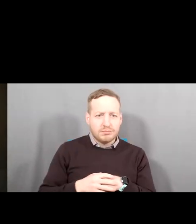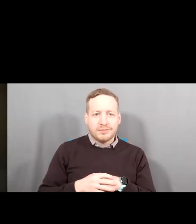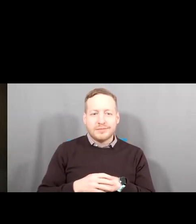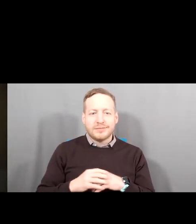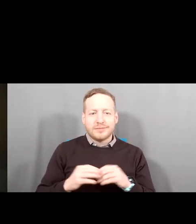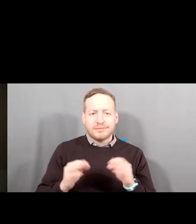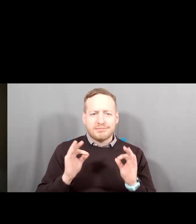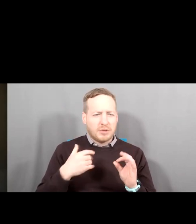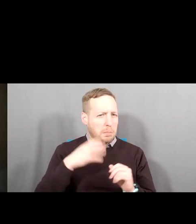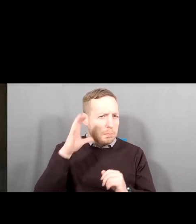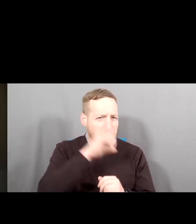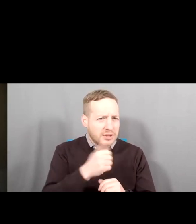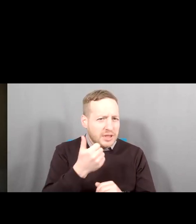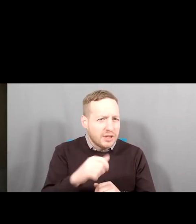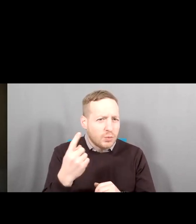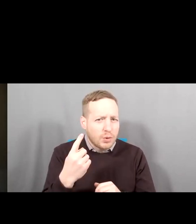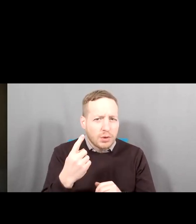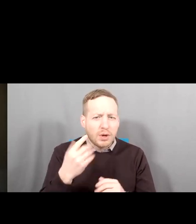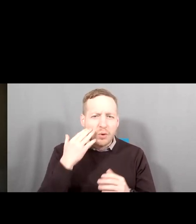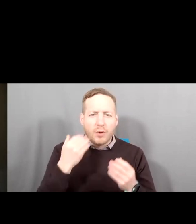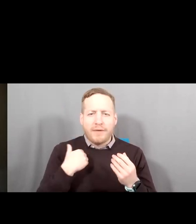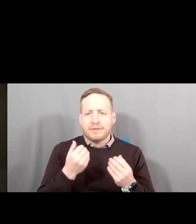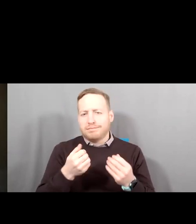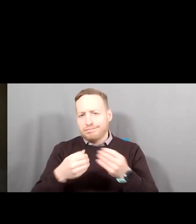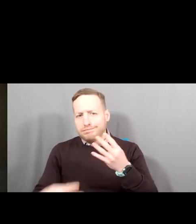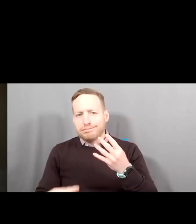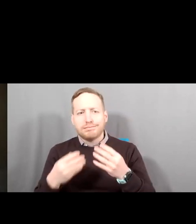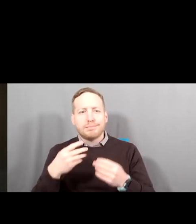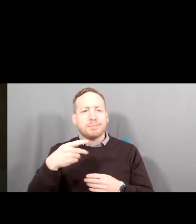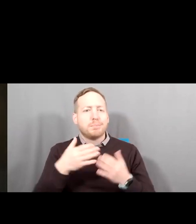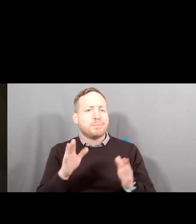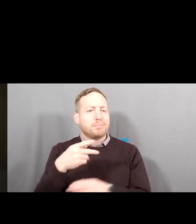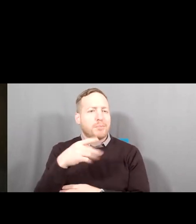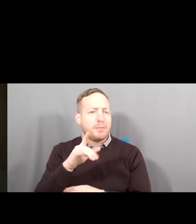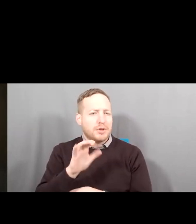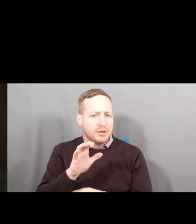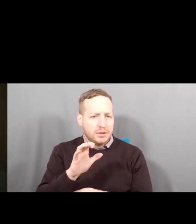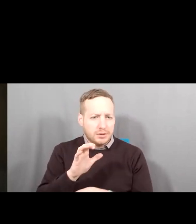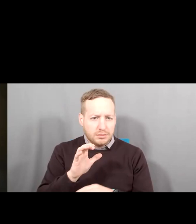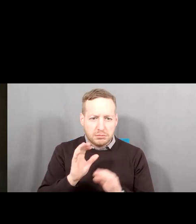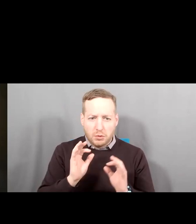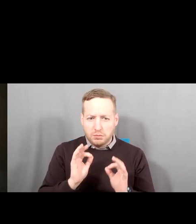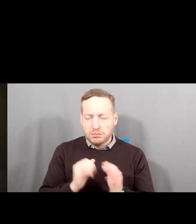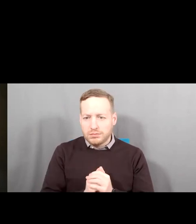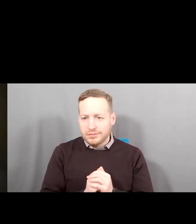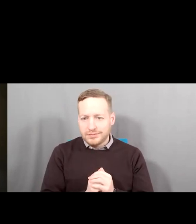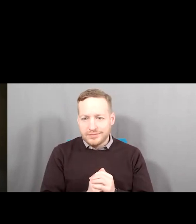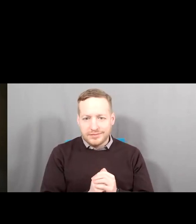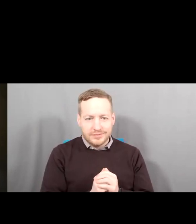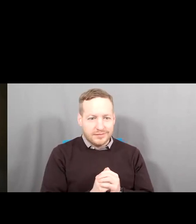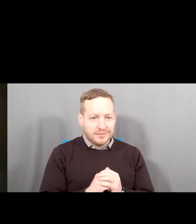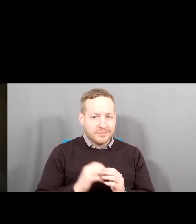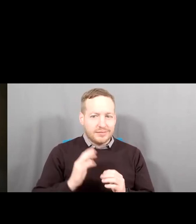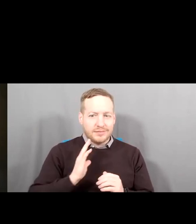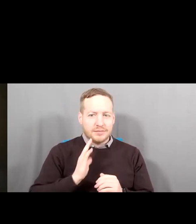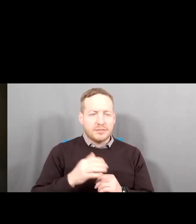So I think that's everybody who's staff. Am I missing anybody? It looks like all the staff at the commission are here. And this is a public